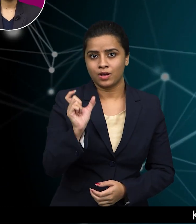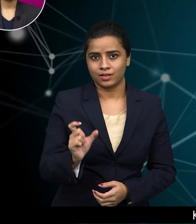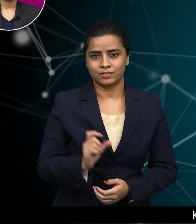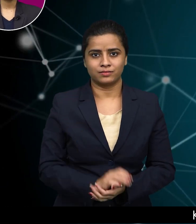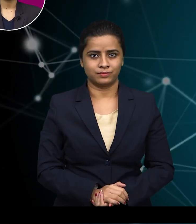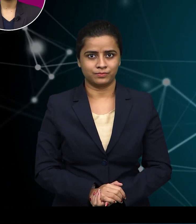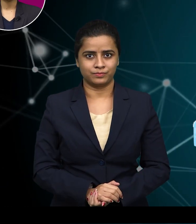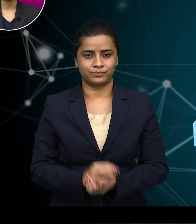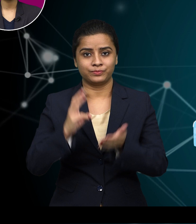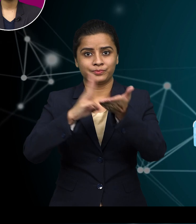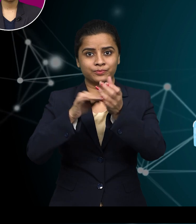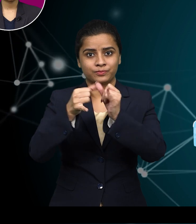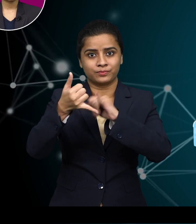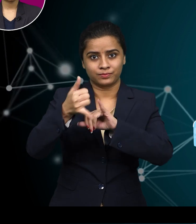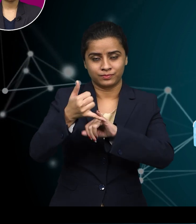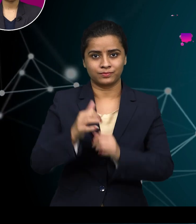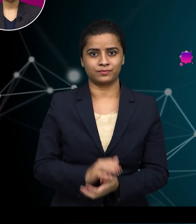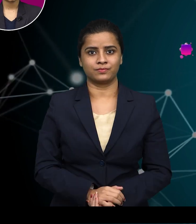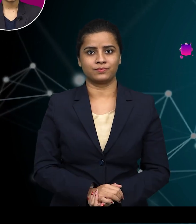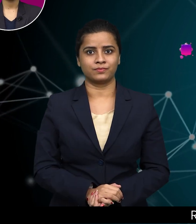Keywords: mass,